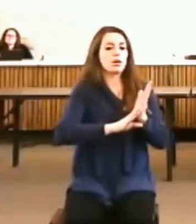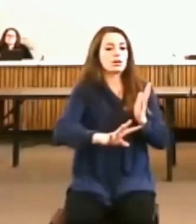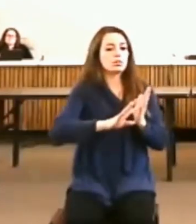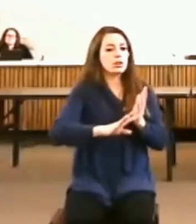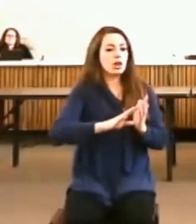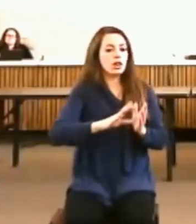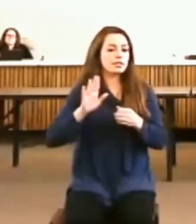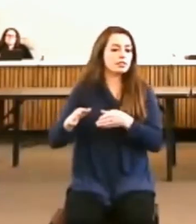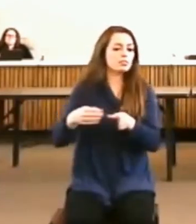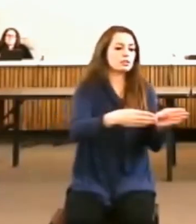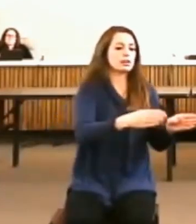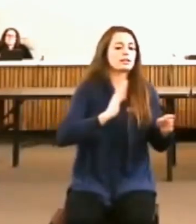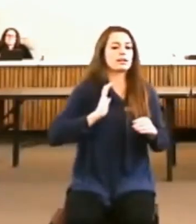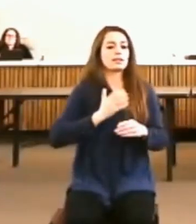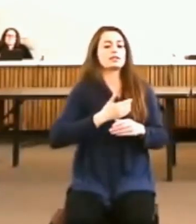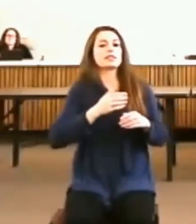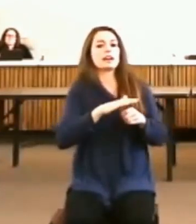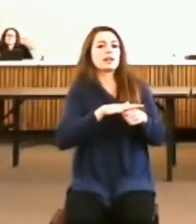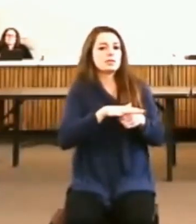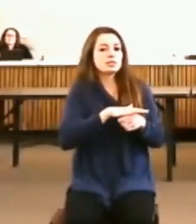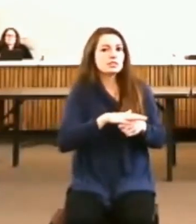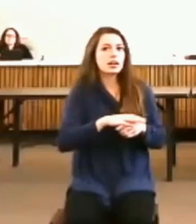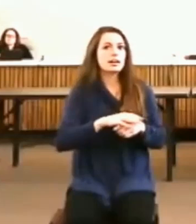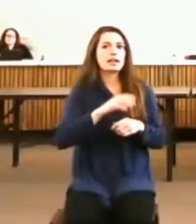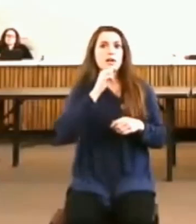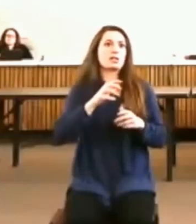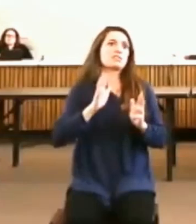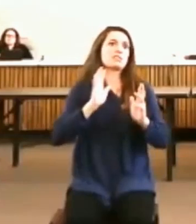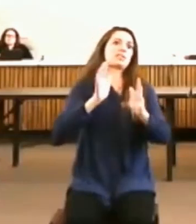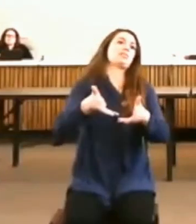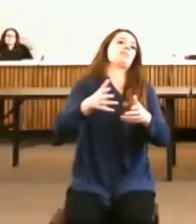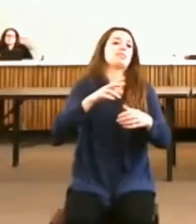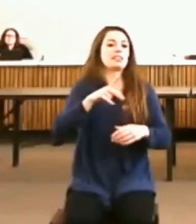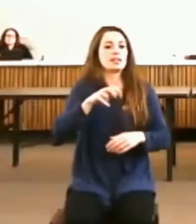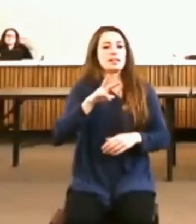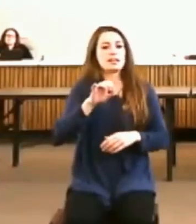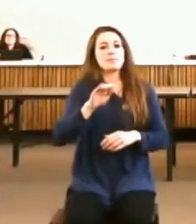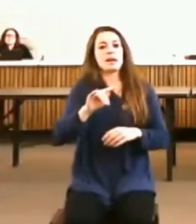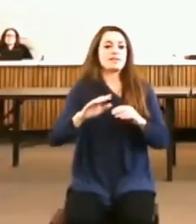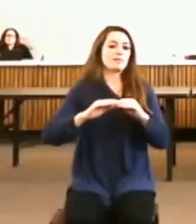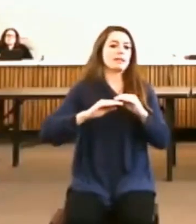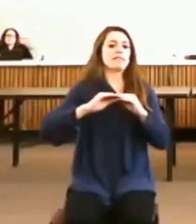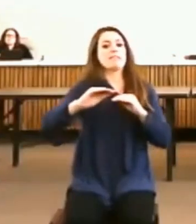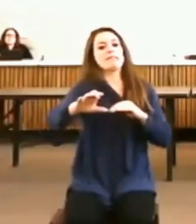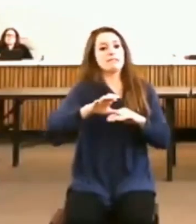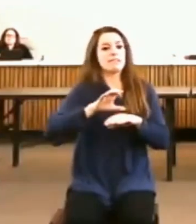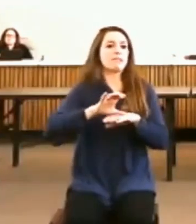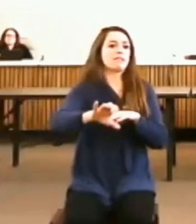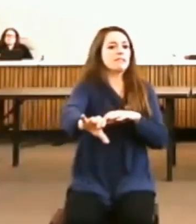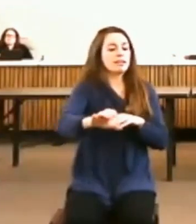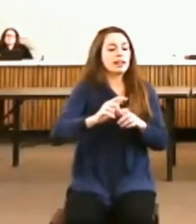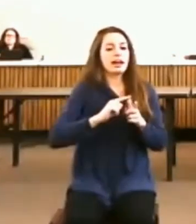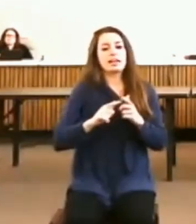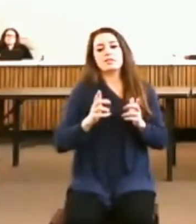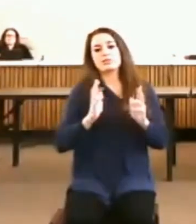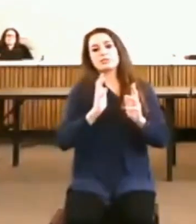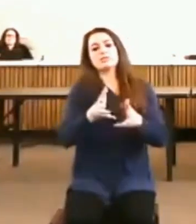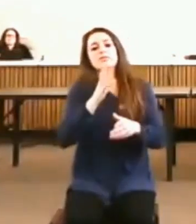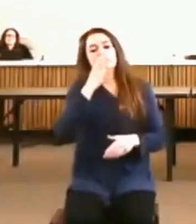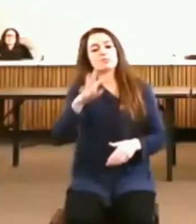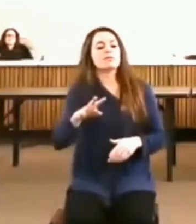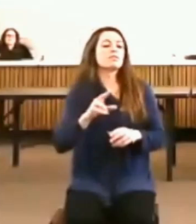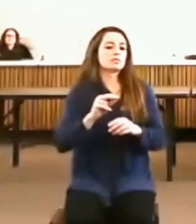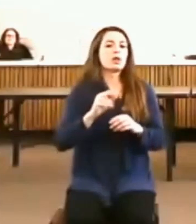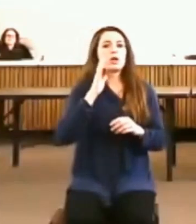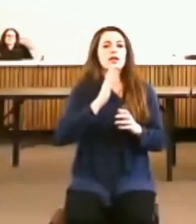interior of a large hall with several benches, including one very long one. On the left side of the